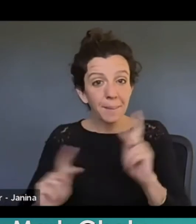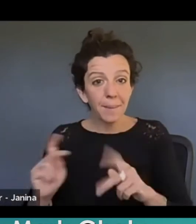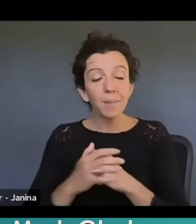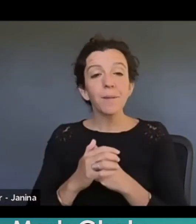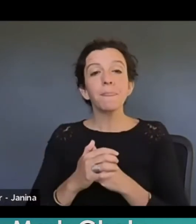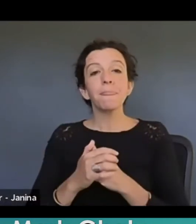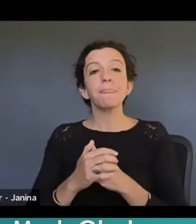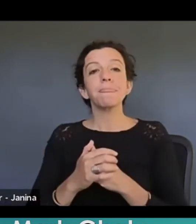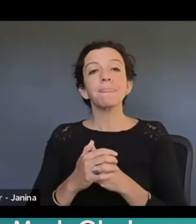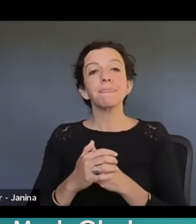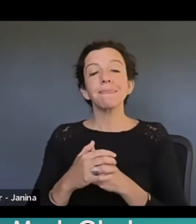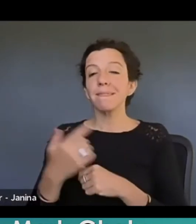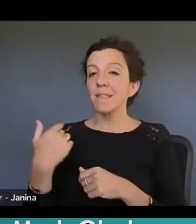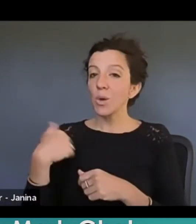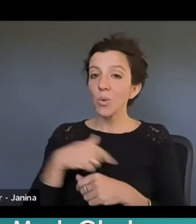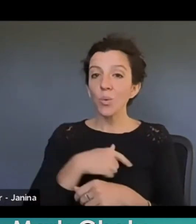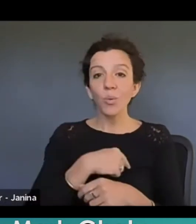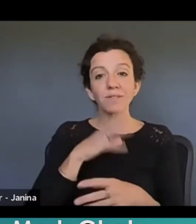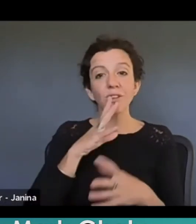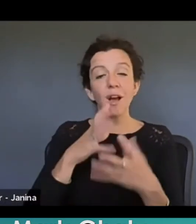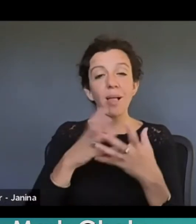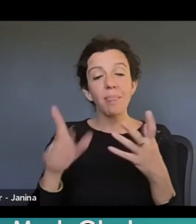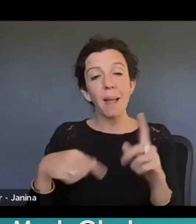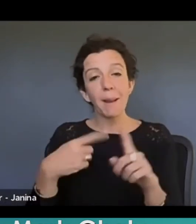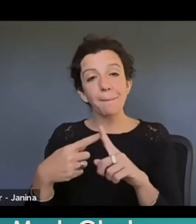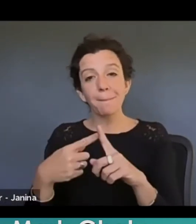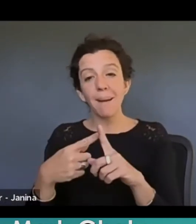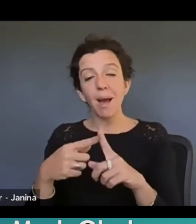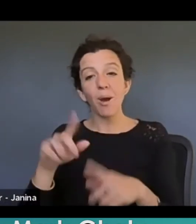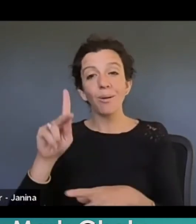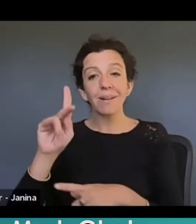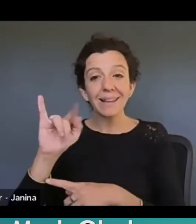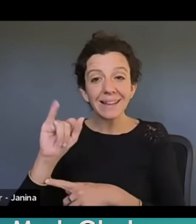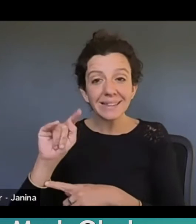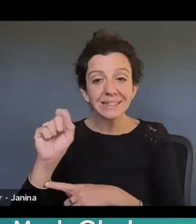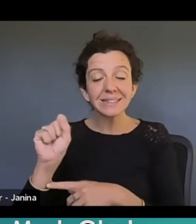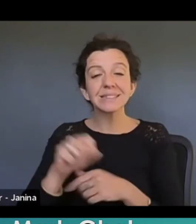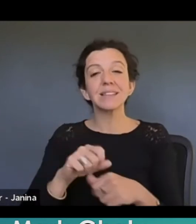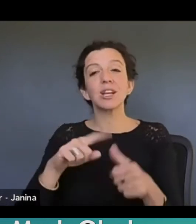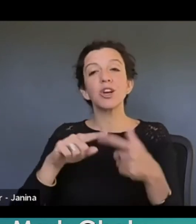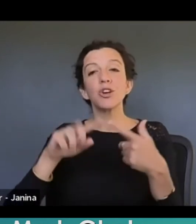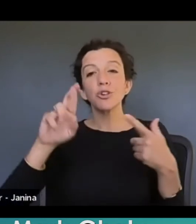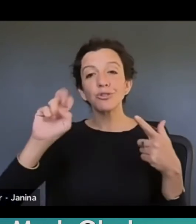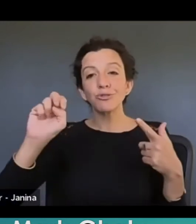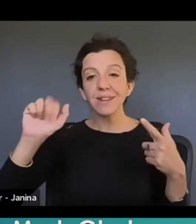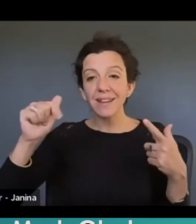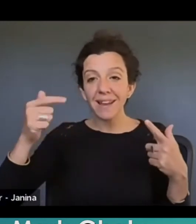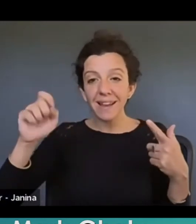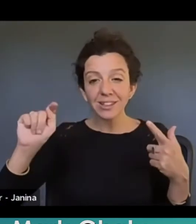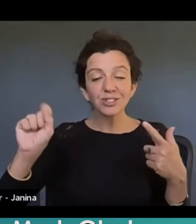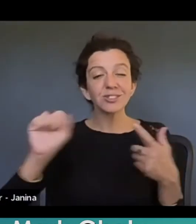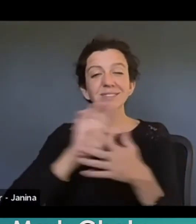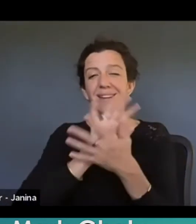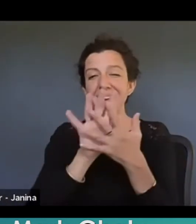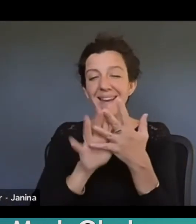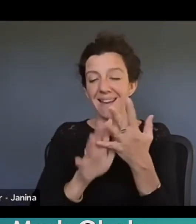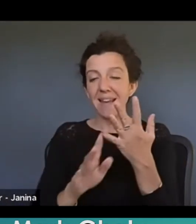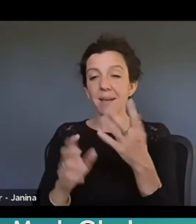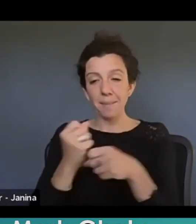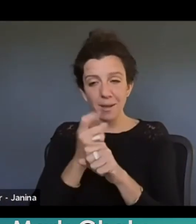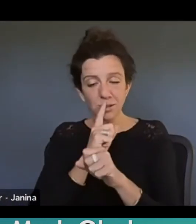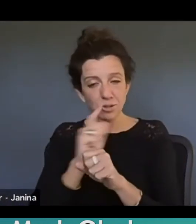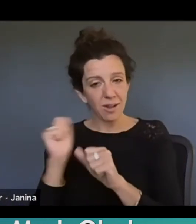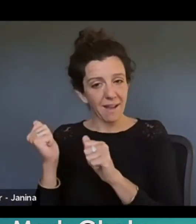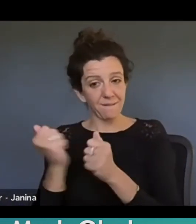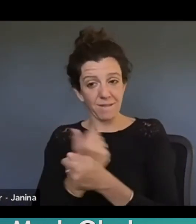about reagents and kits and instruments. We want to make sure all of those are together. So whenever we do introduce new modalities,